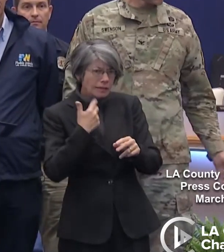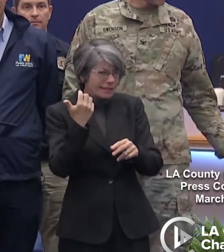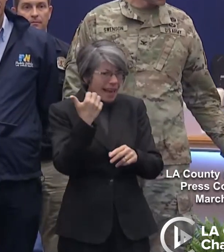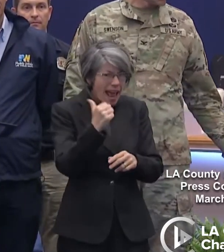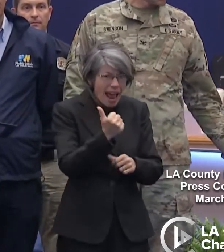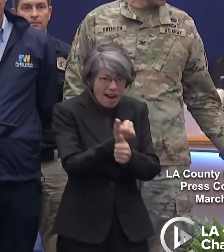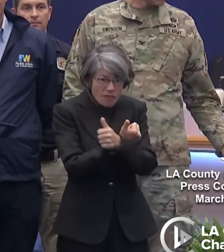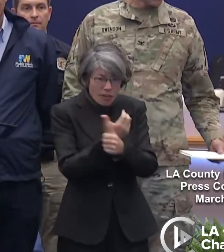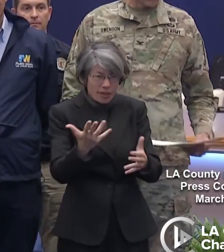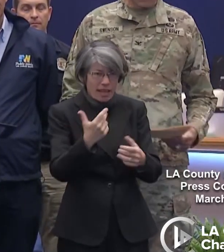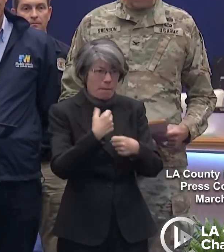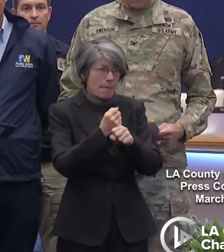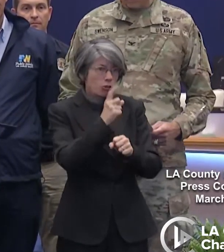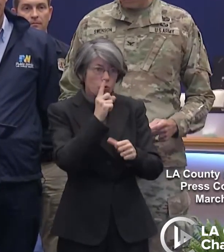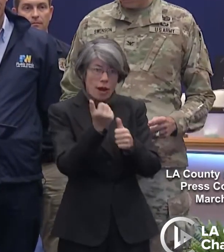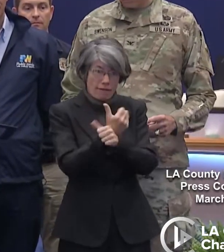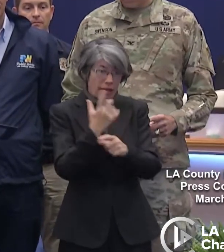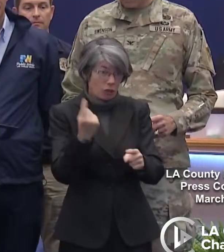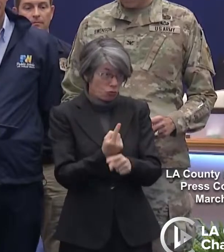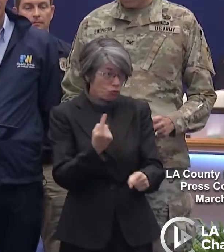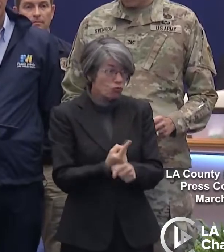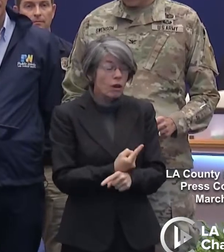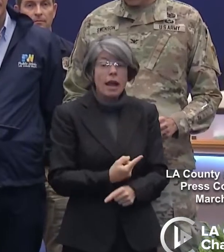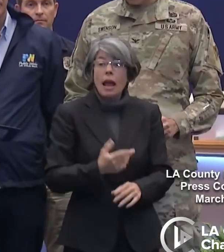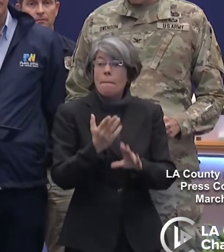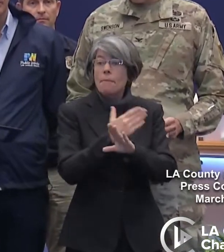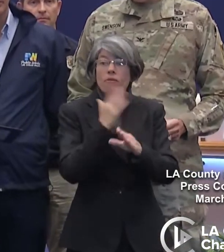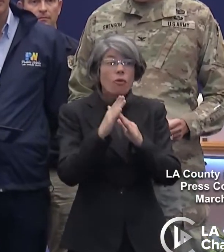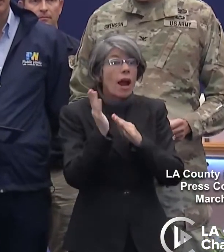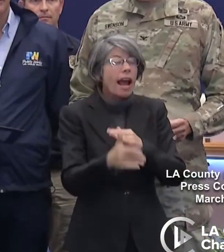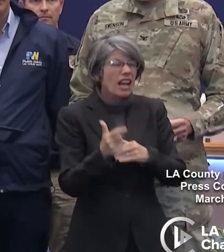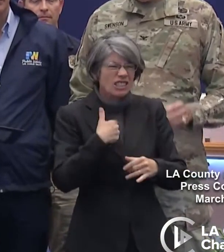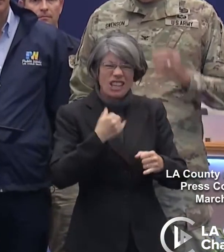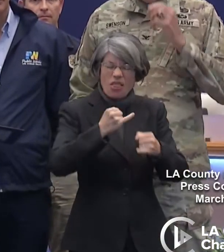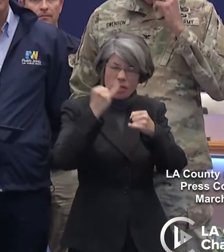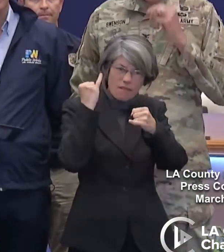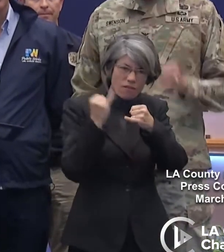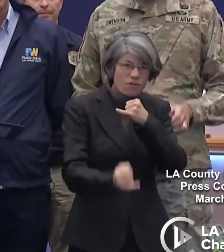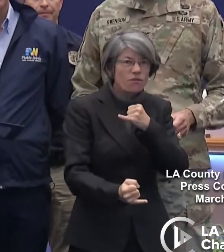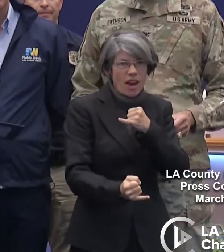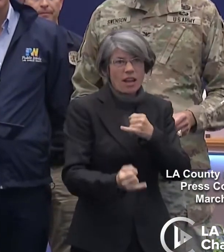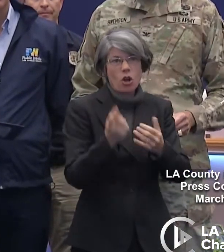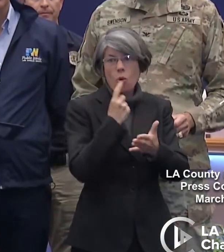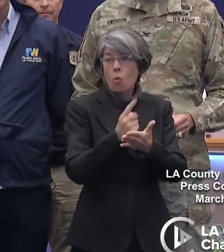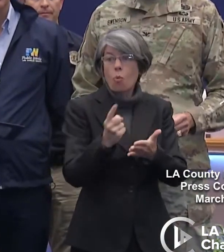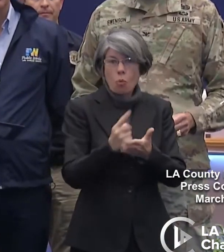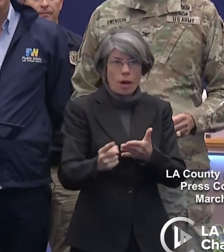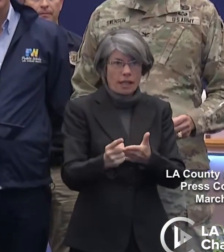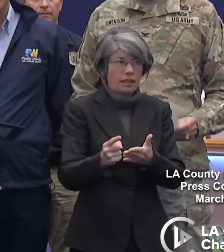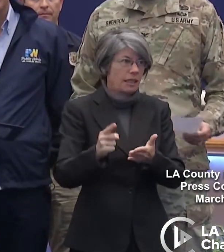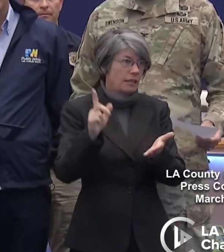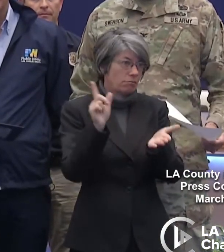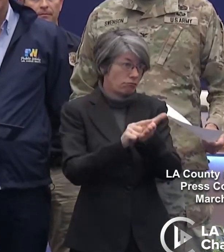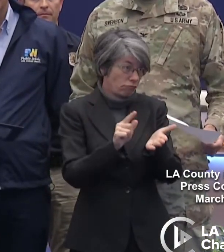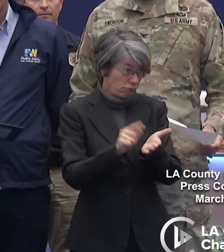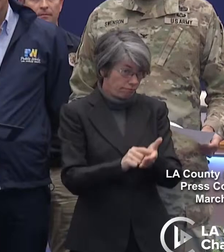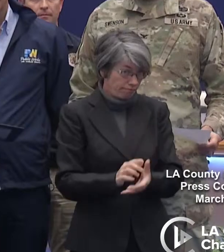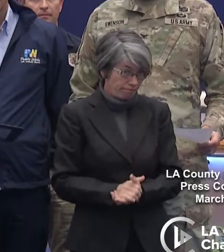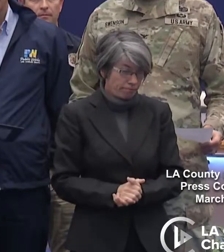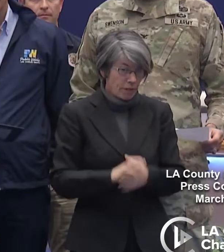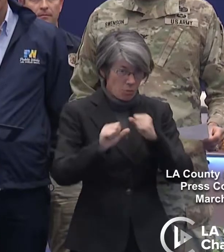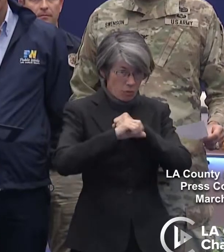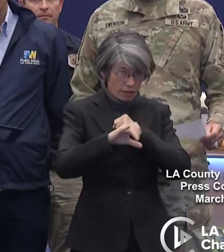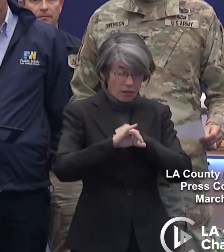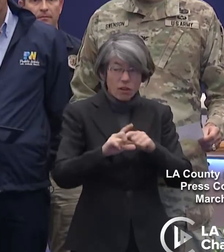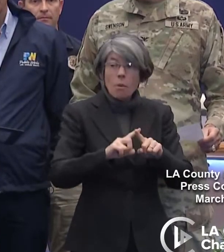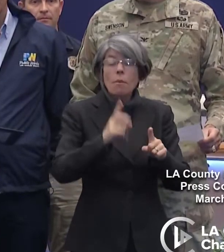that that is the case. Before I wrap up, I want to announce that this will be our final weekly press conference, but there